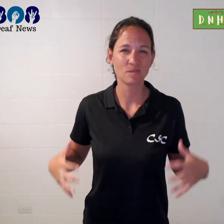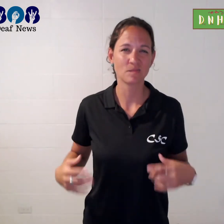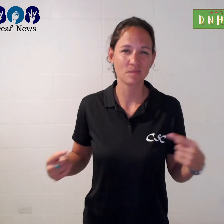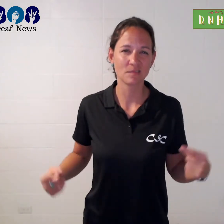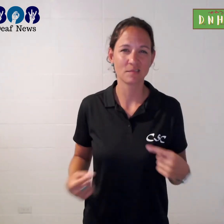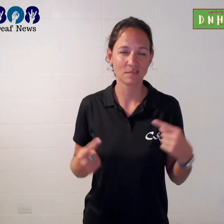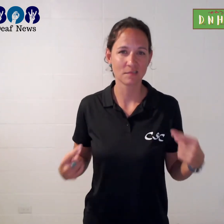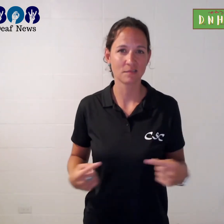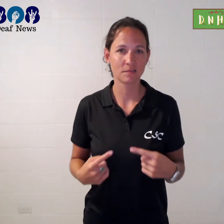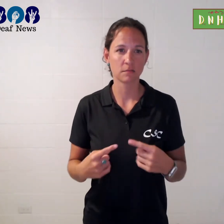headaches,